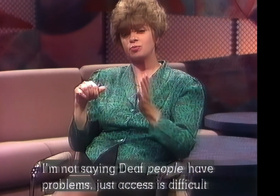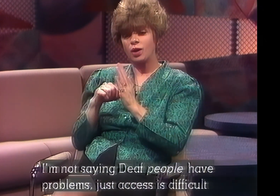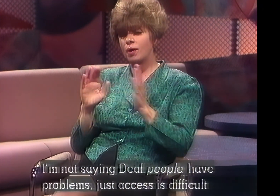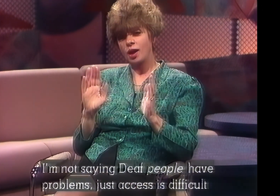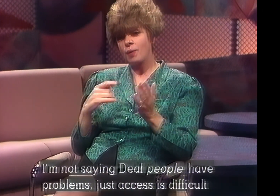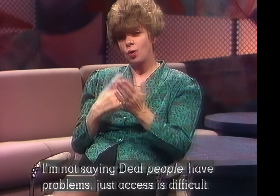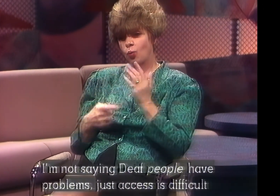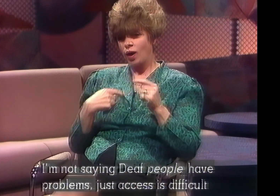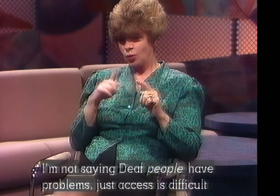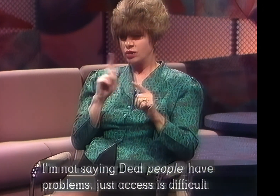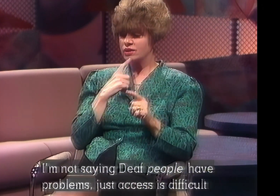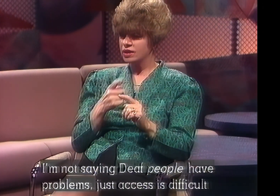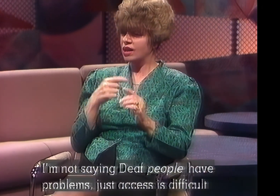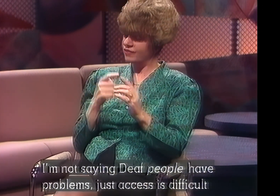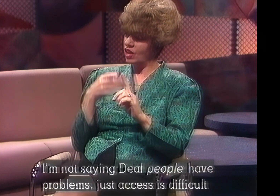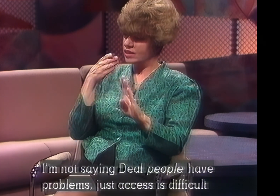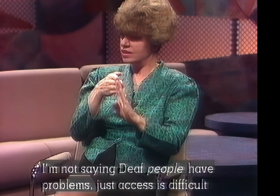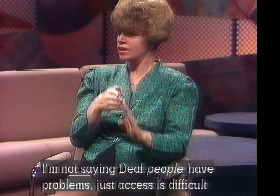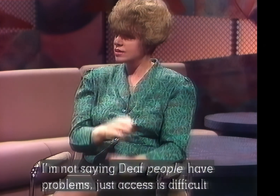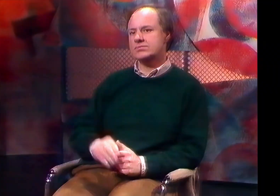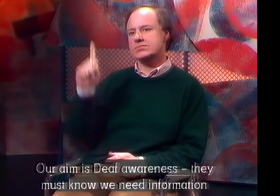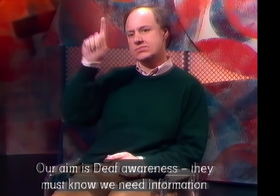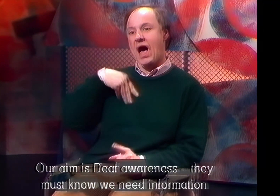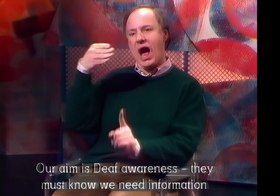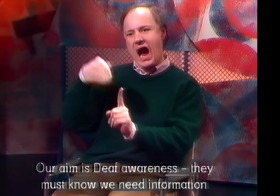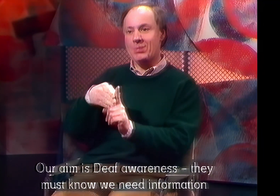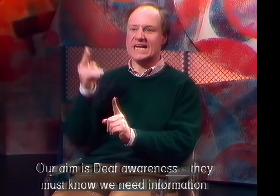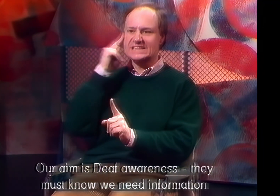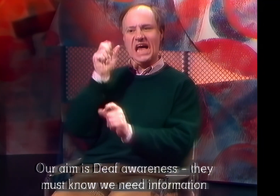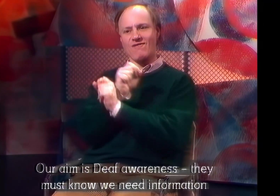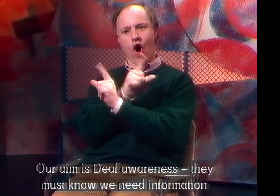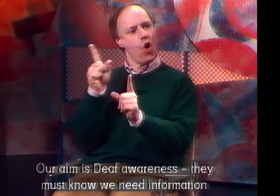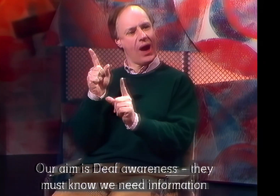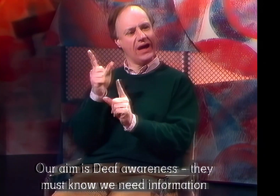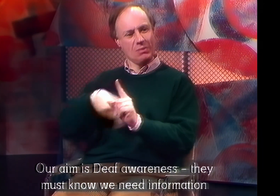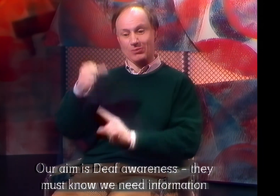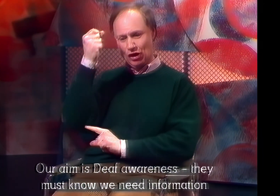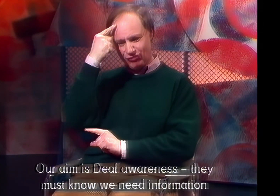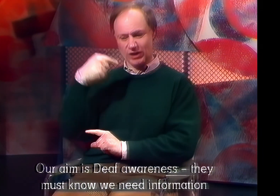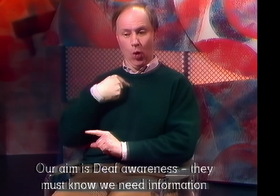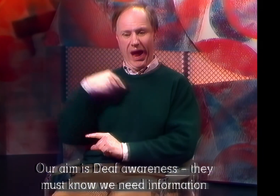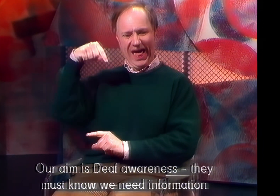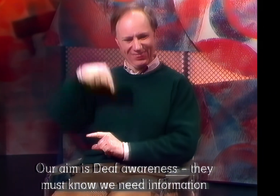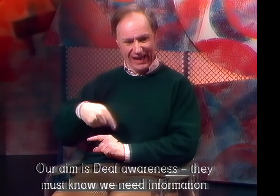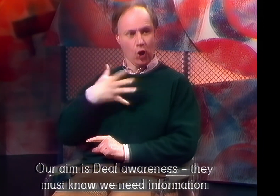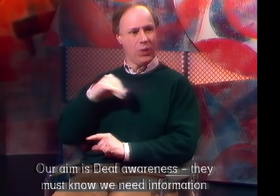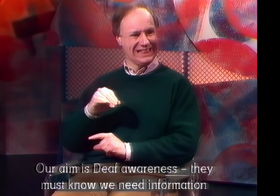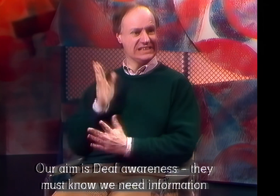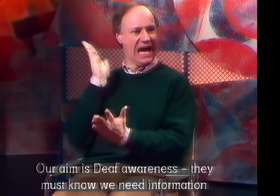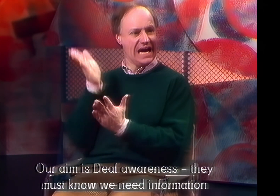people have problems, just access is difficult. Our aim is deaf awareness. They must know we need access to information.